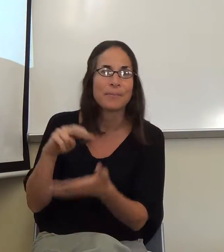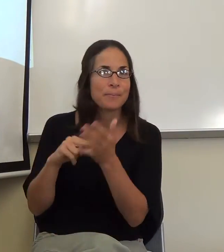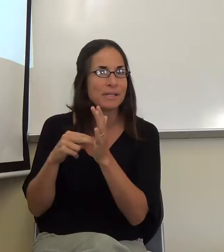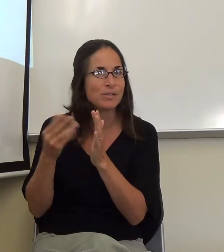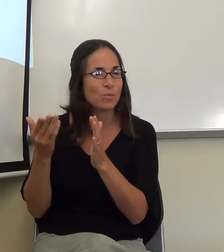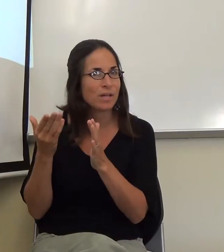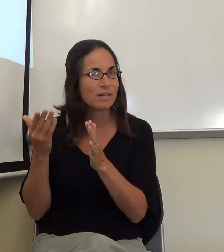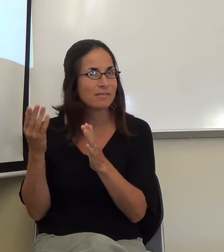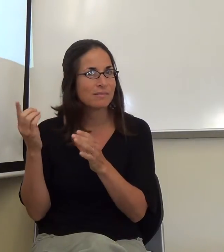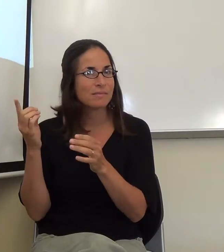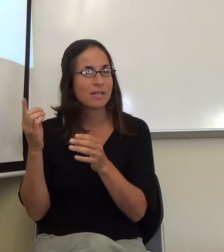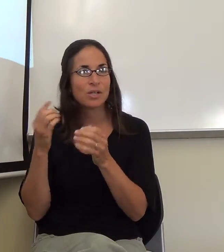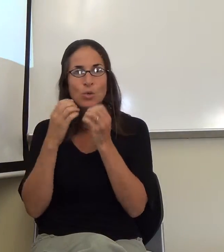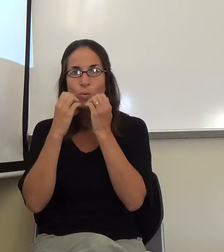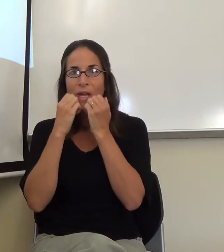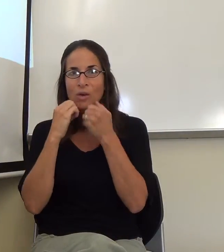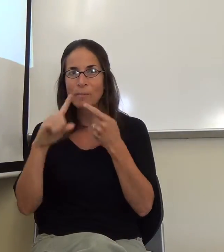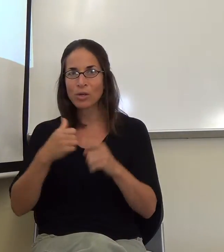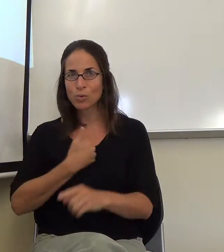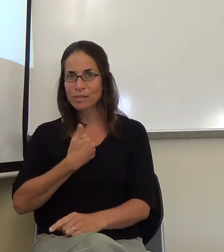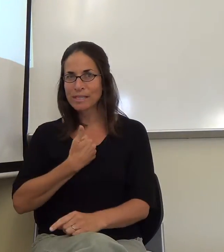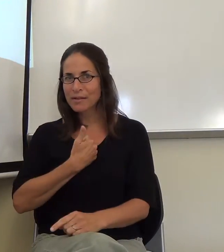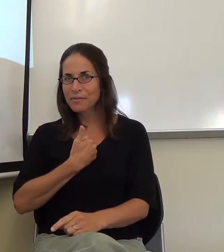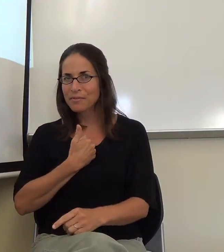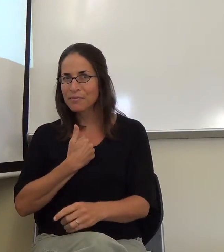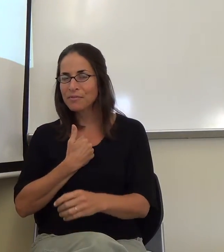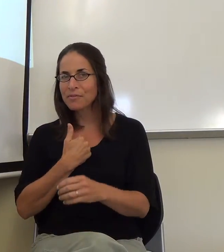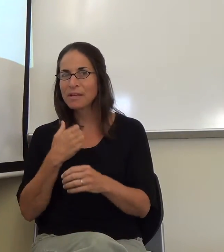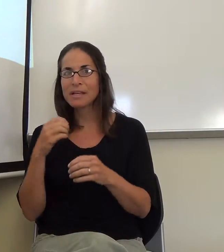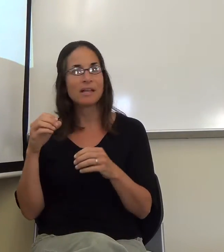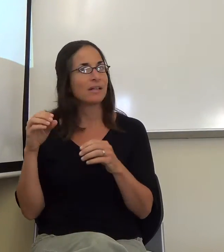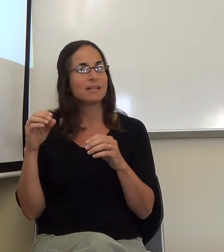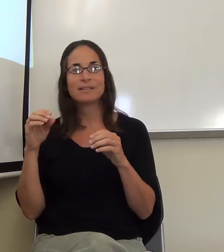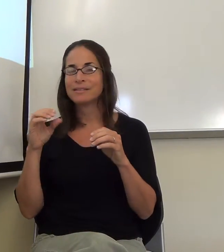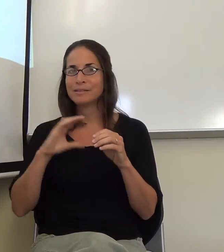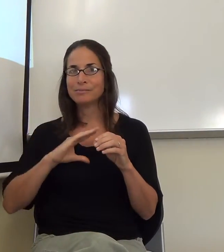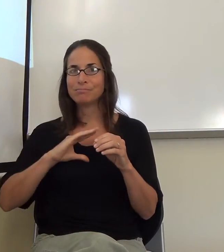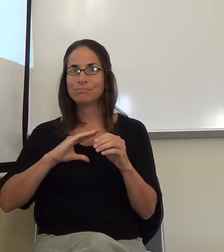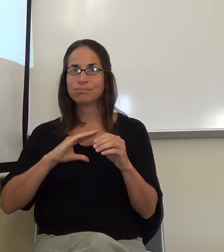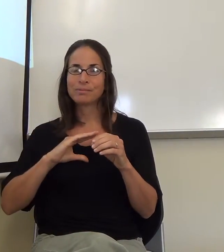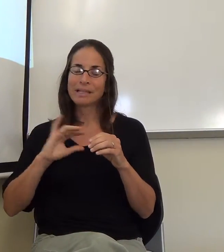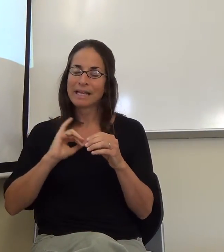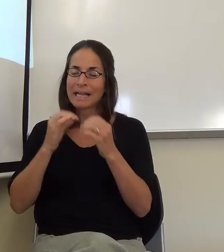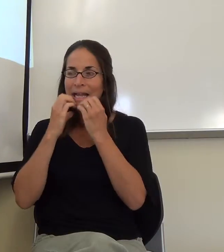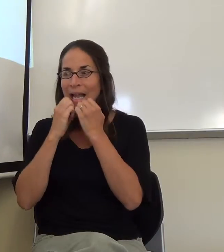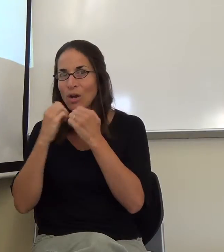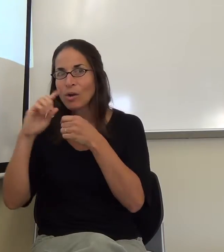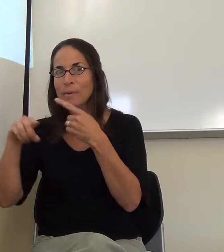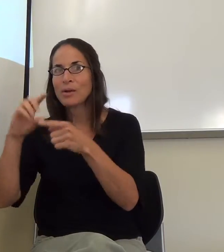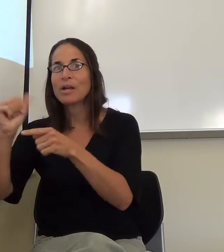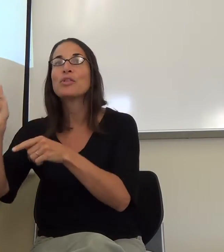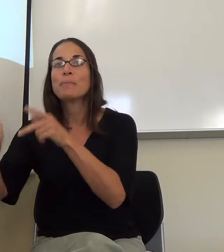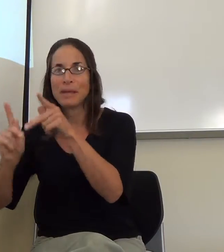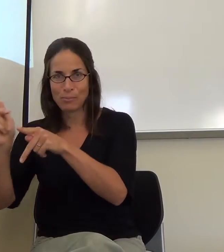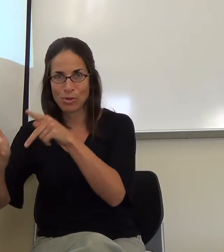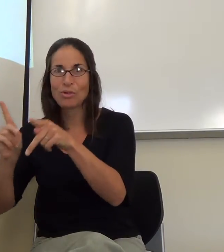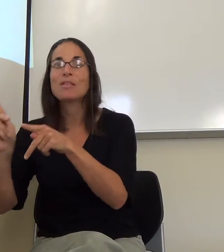you? Do you care about yourself? If you're selfless, no. It means you care about other people. That was a really selfless